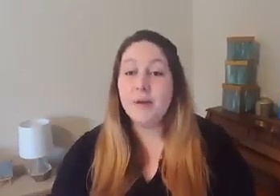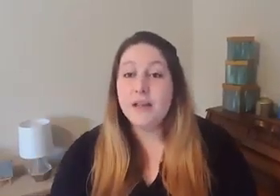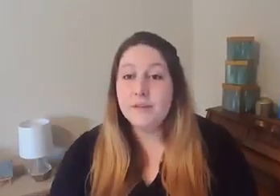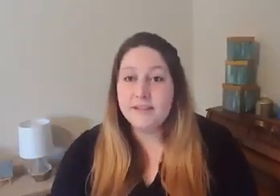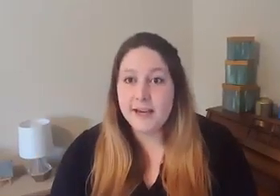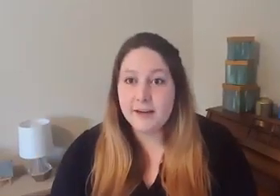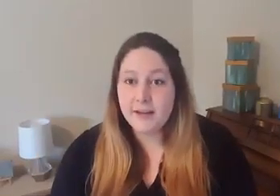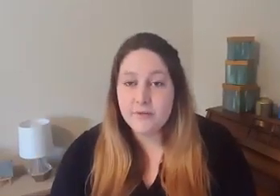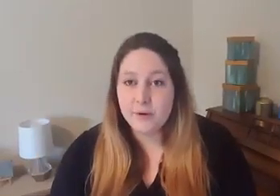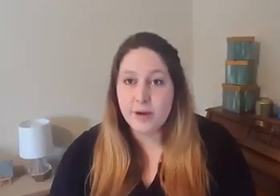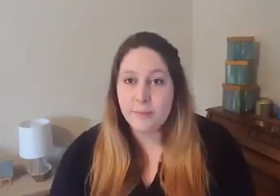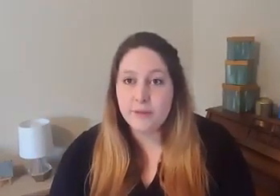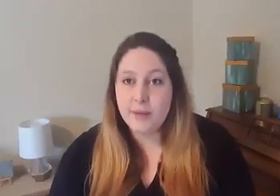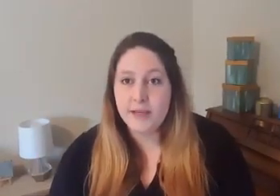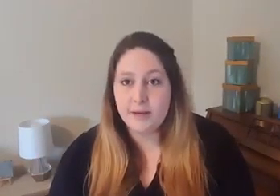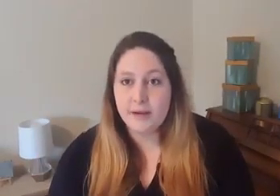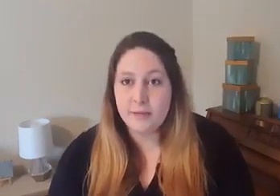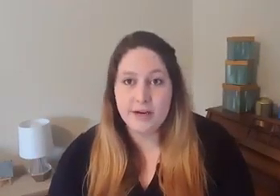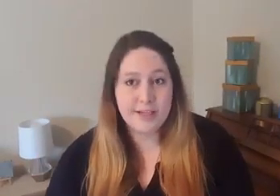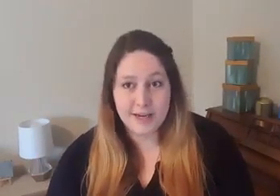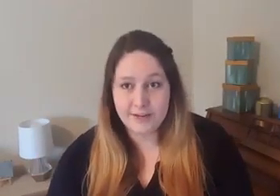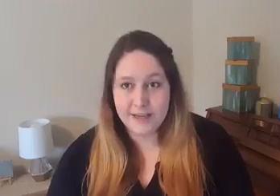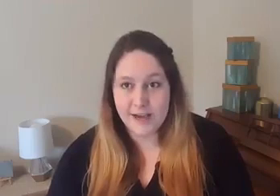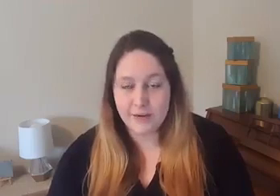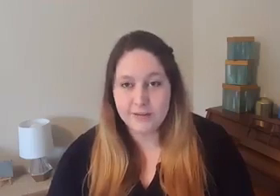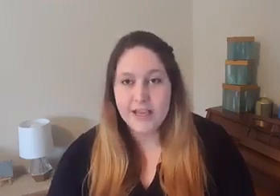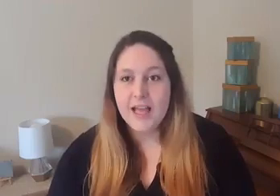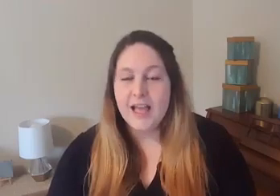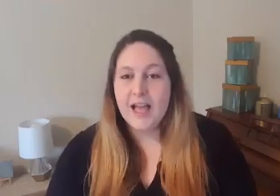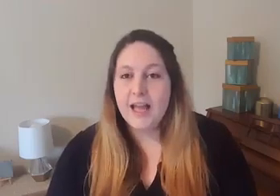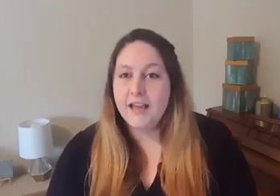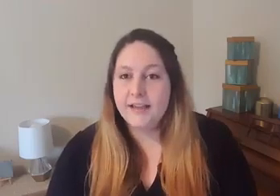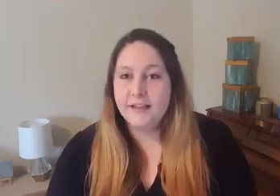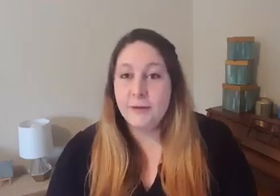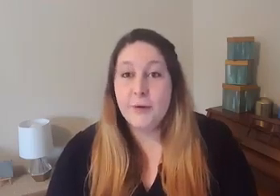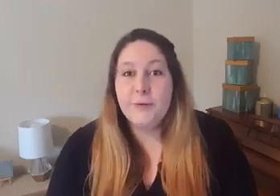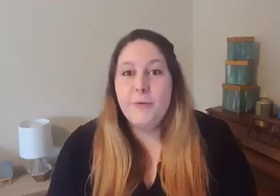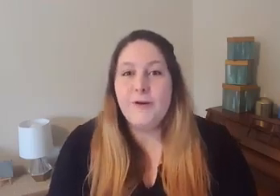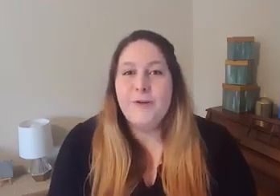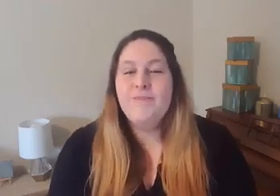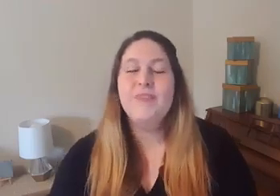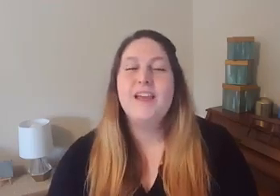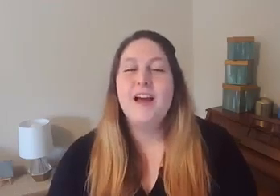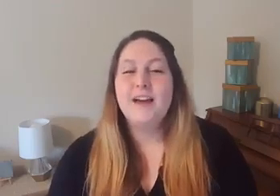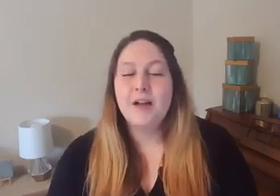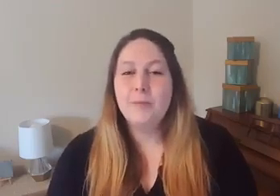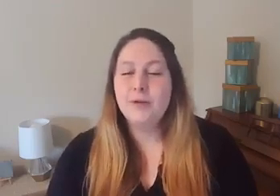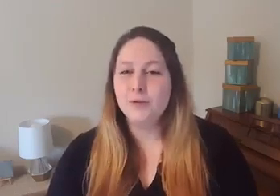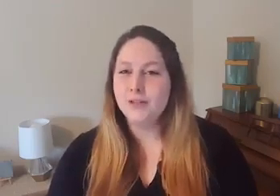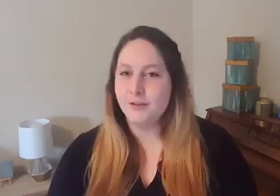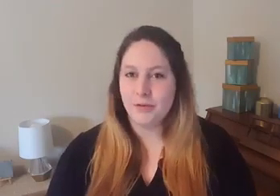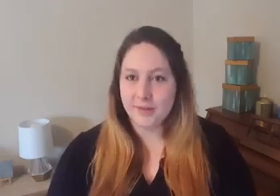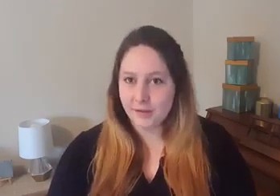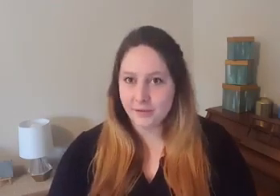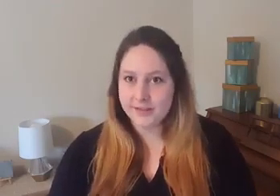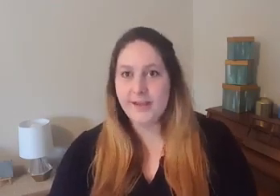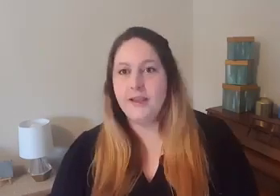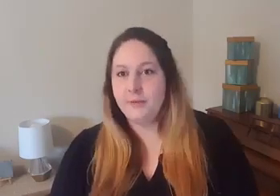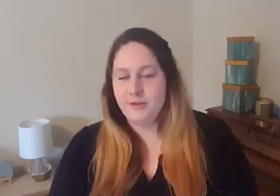My name is Natalie from the main library downtown, and welcome. I thought it'd be cool to do a little sign language